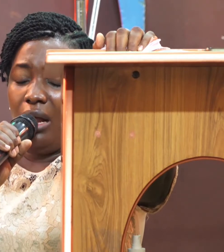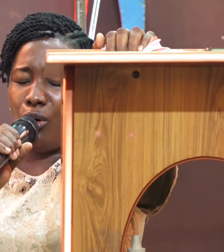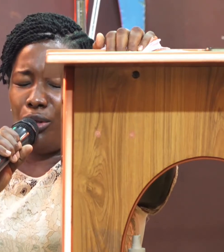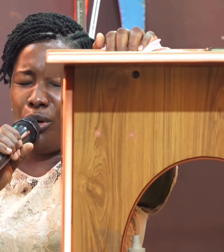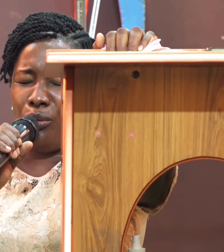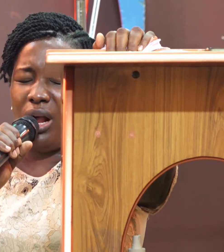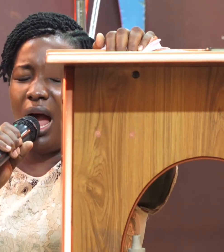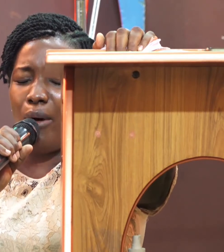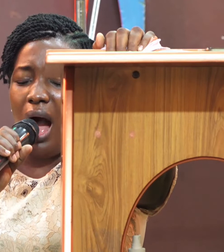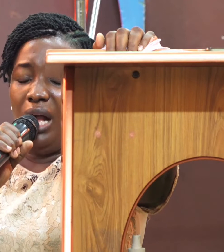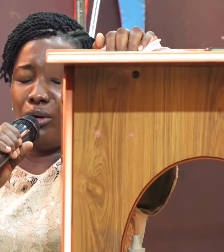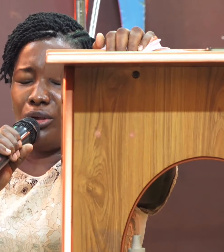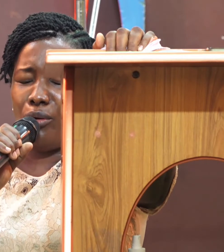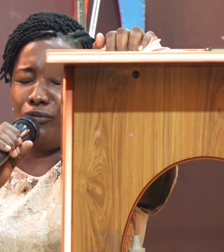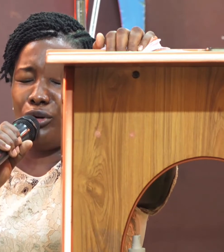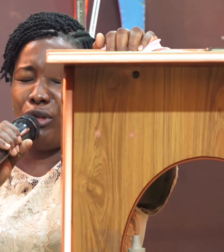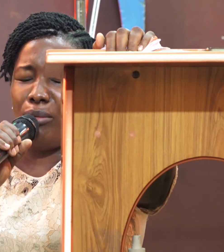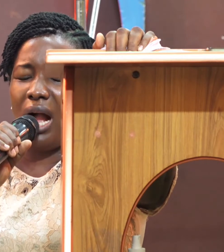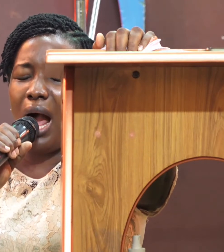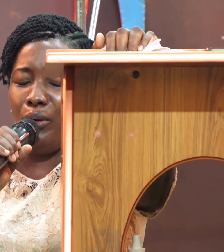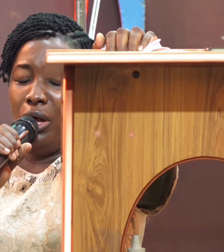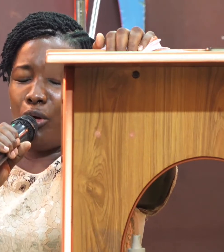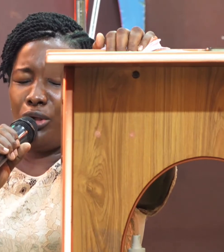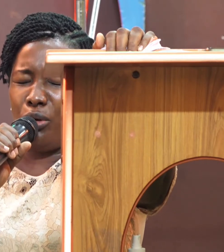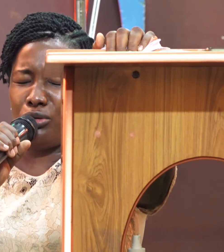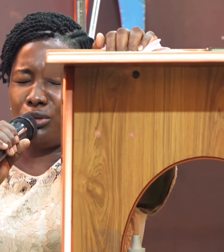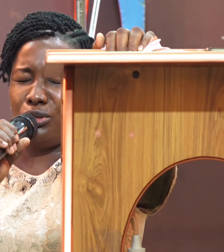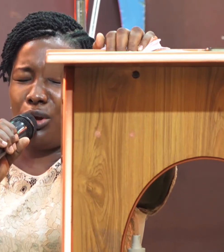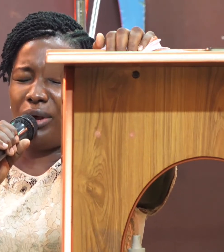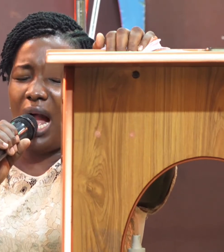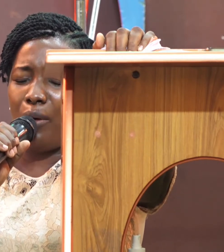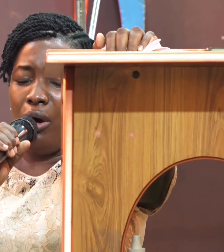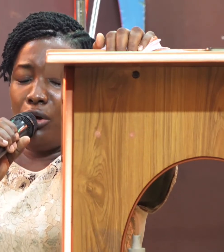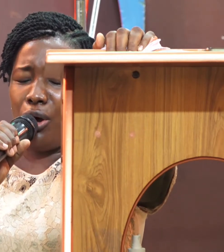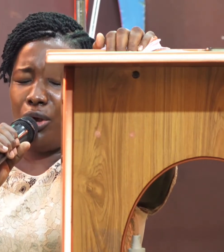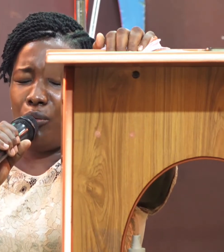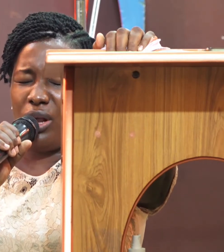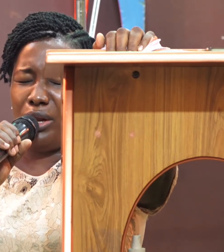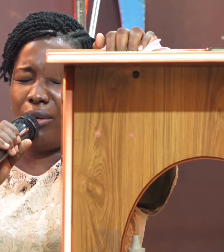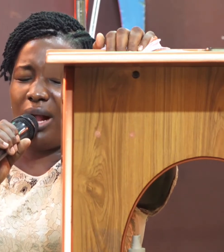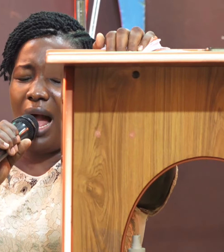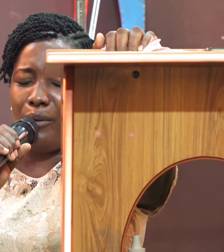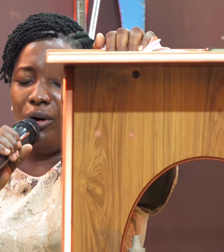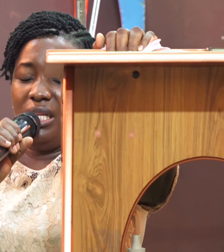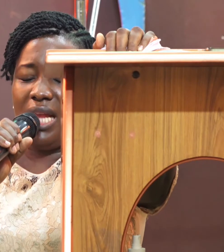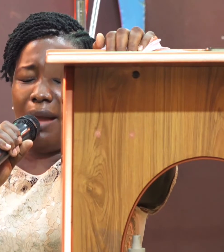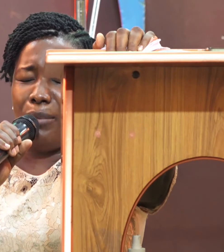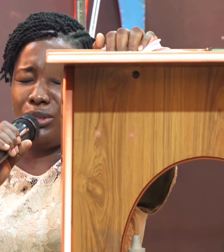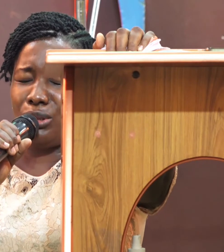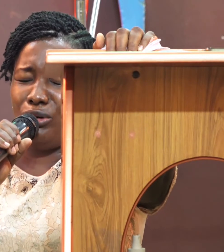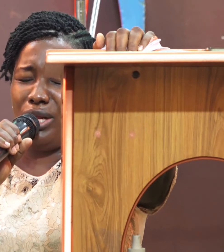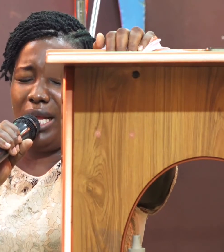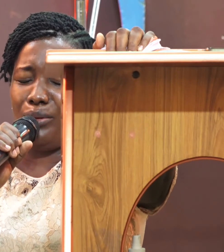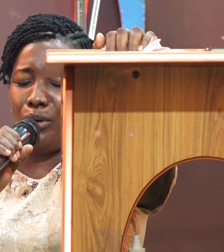buziba kwoyo okukaawa kwoyo okufulumya obukaawu kwoyo okutunuza obukaawu kwoyo okwogera obukaawu